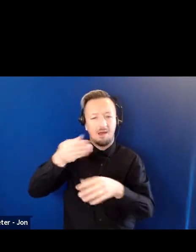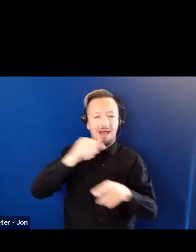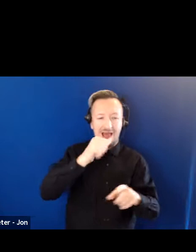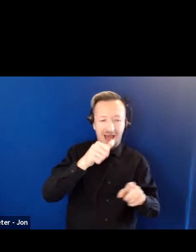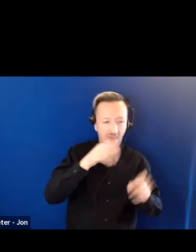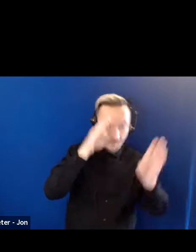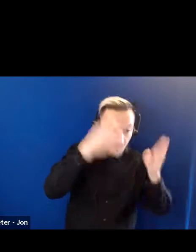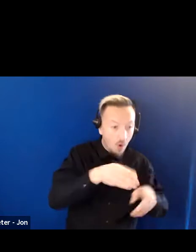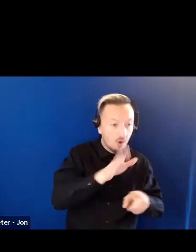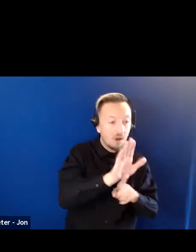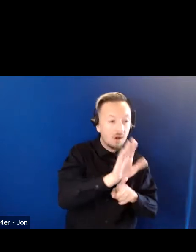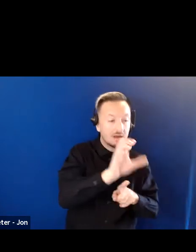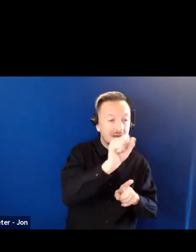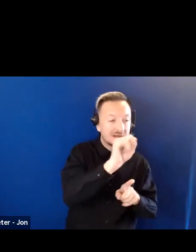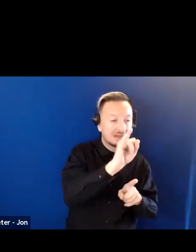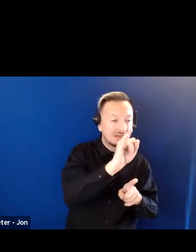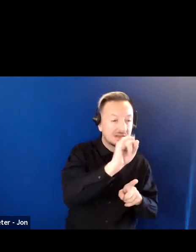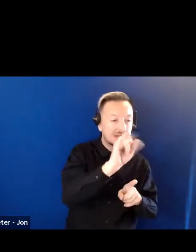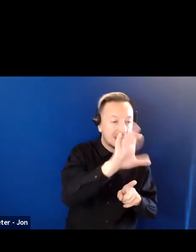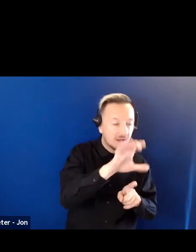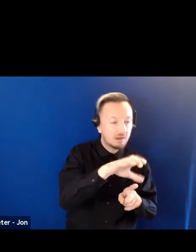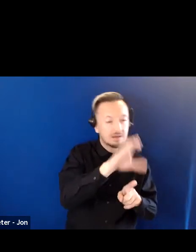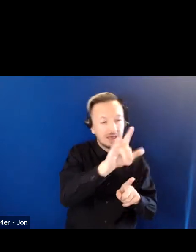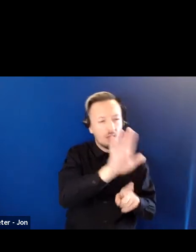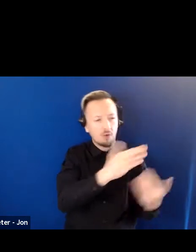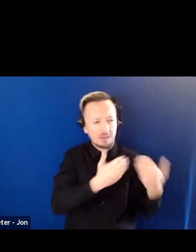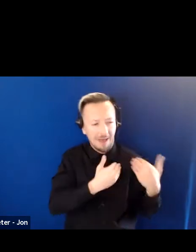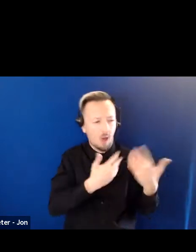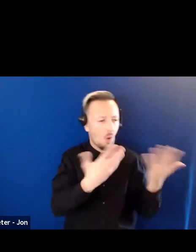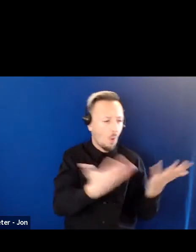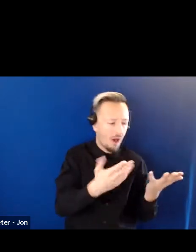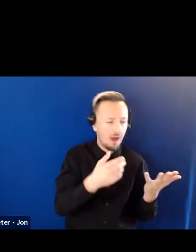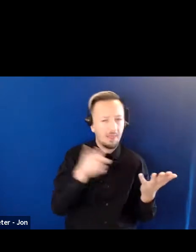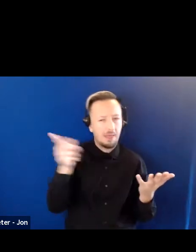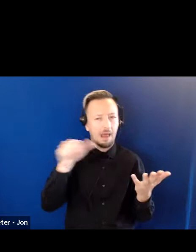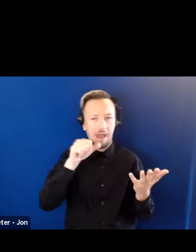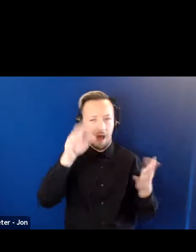SILs do and how beneficial that we can be in helping them